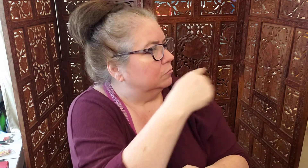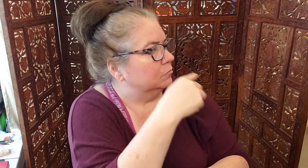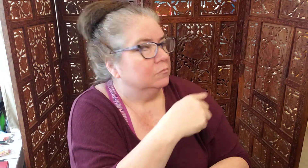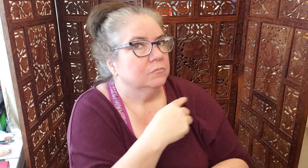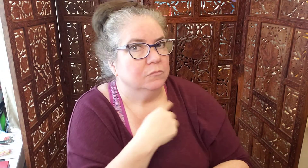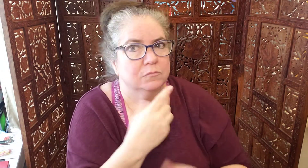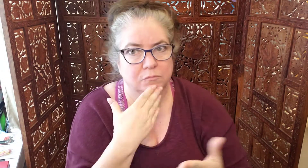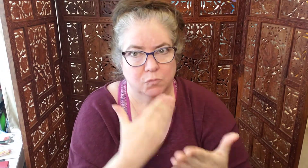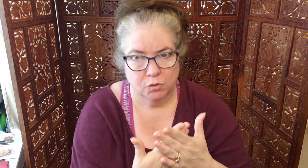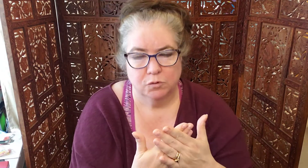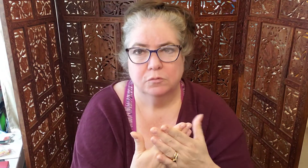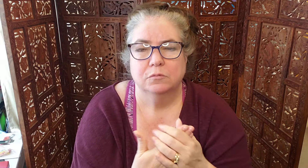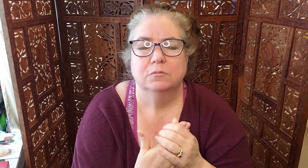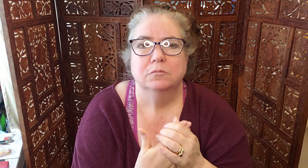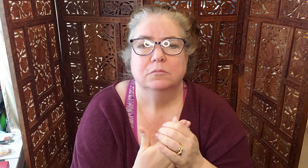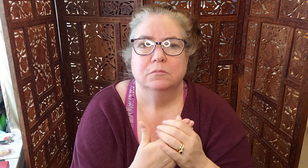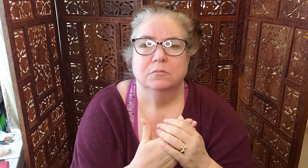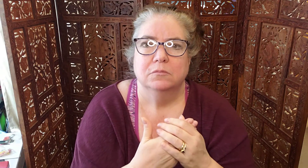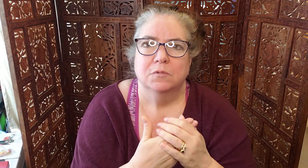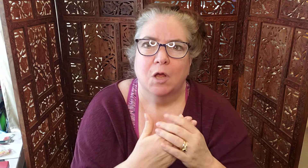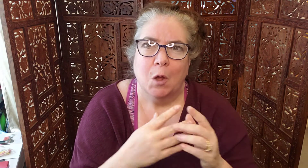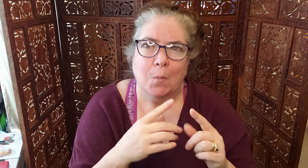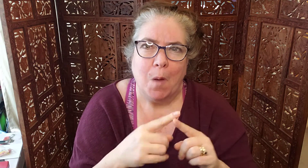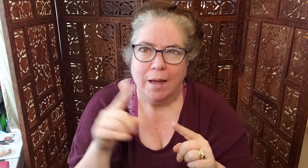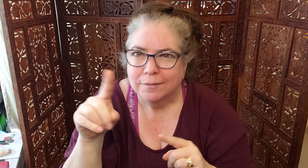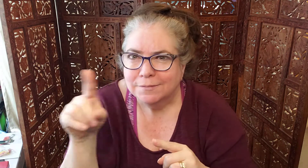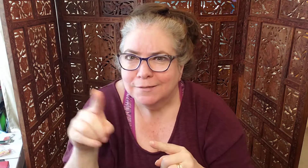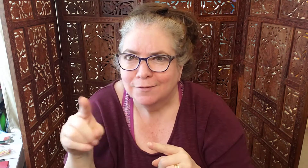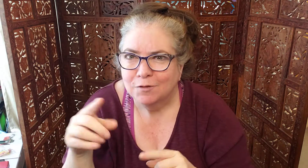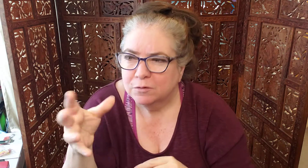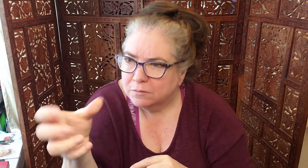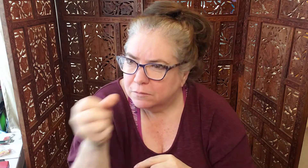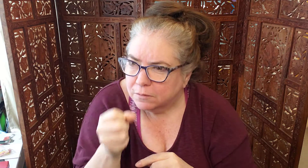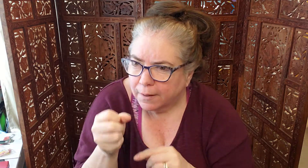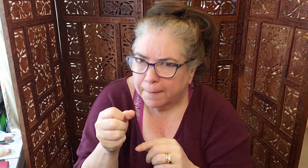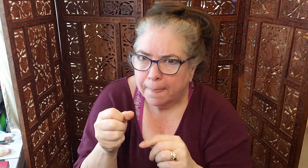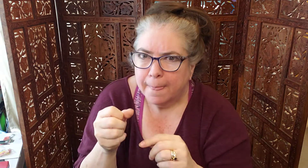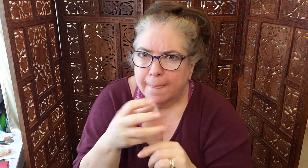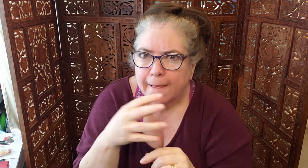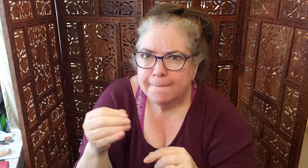asset, but by the time she got on stage, she was suddenly beautiful.